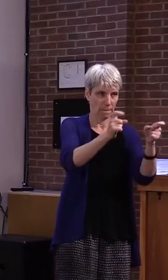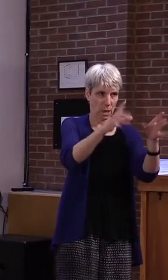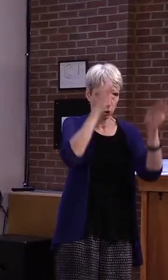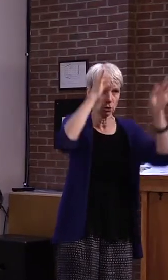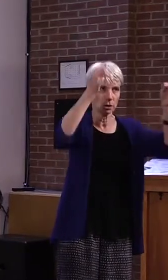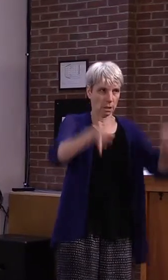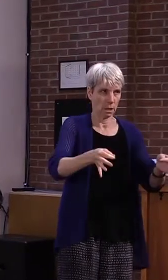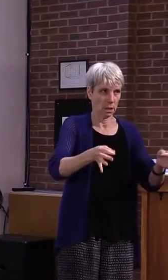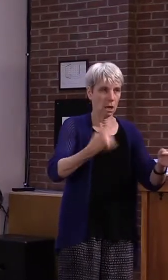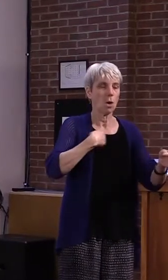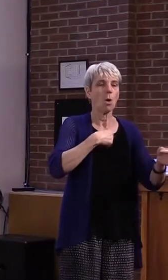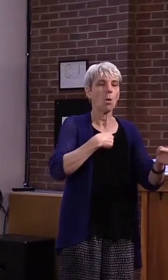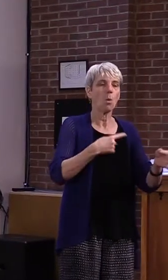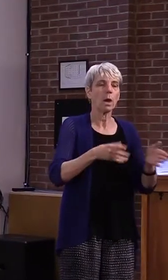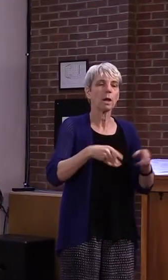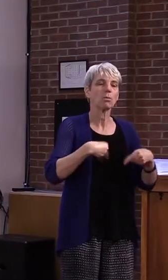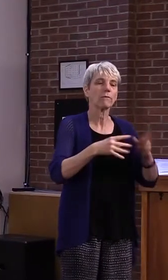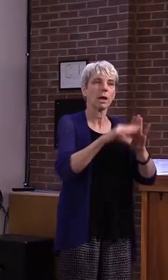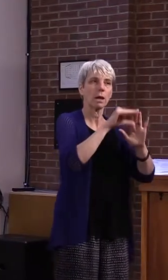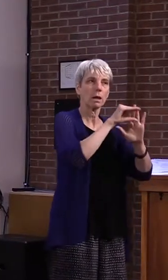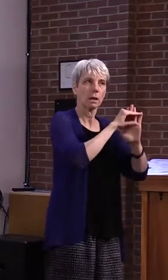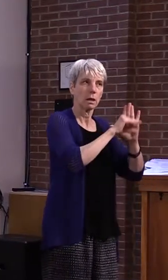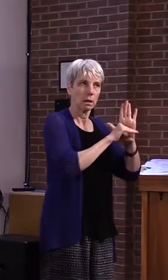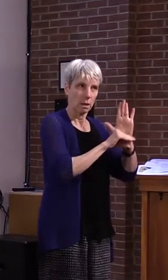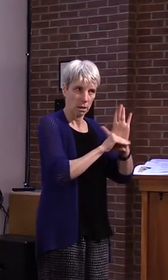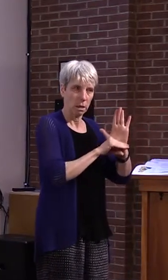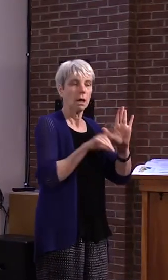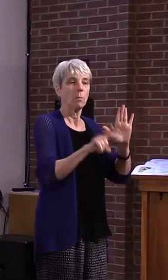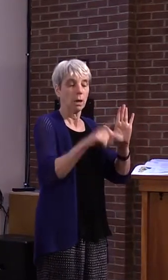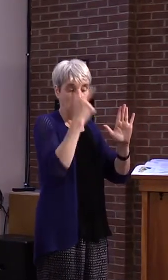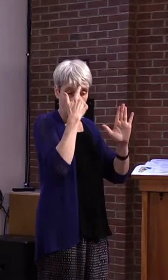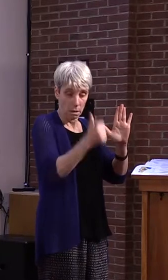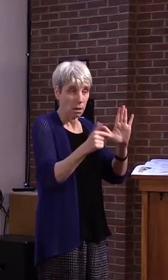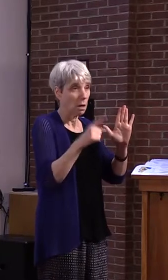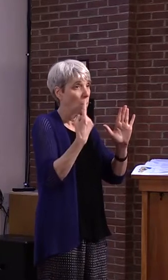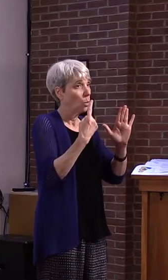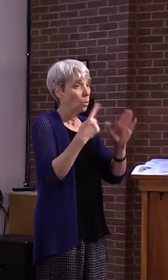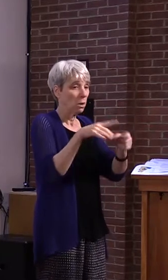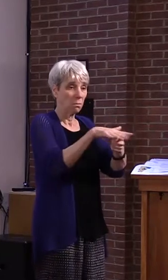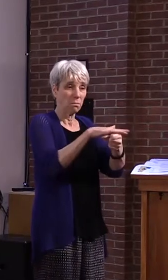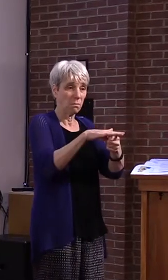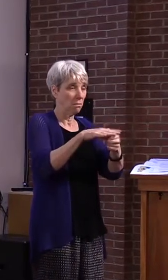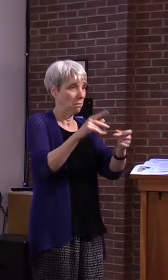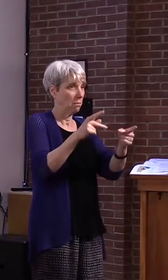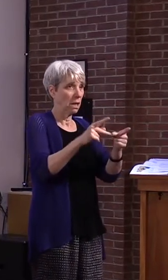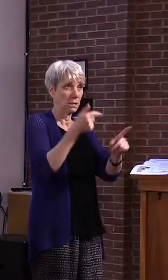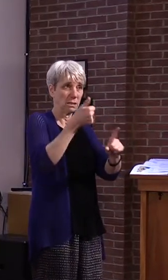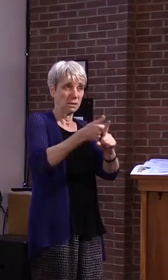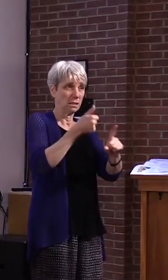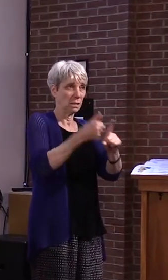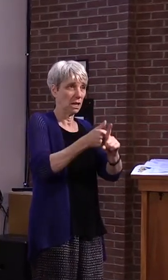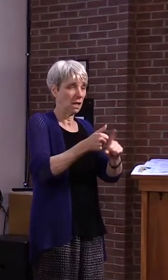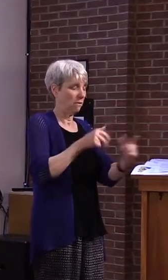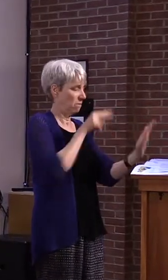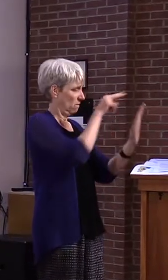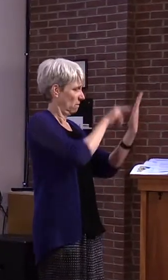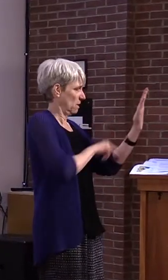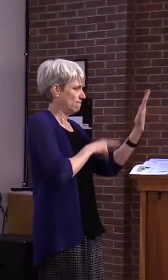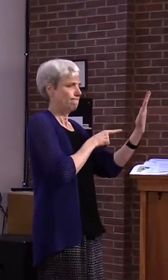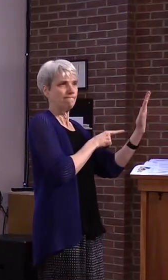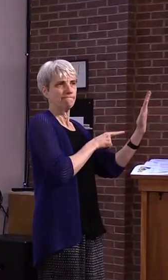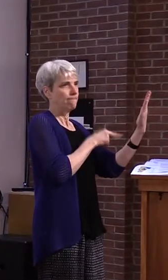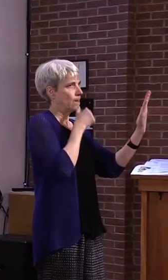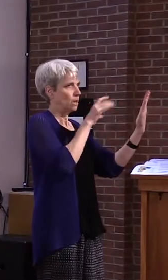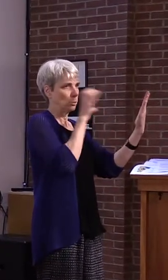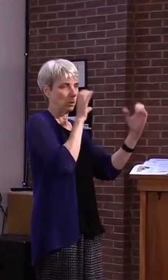indoor visitation. The issue is whether the facility, which has the right to make stricter regulations